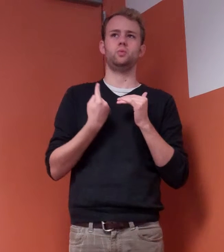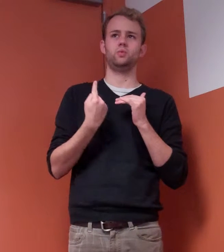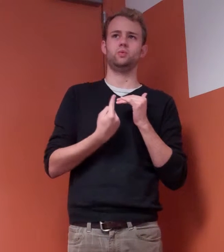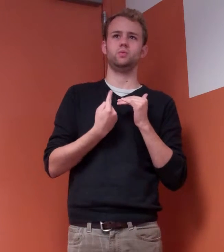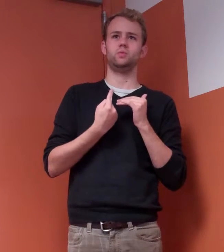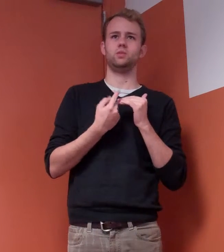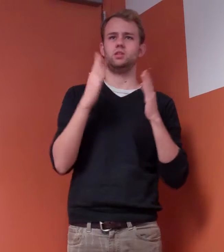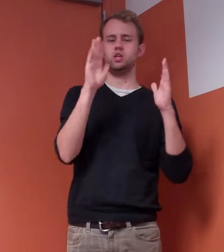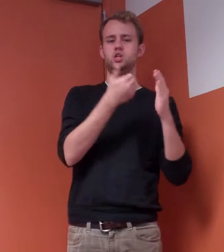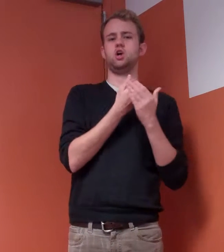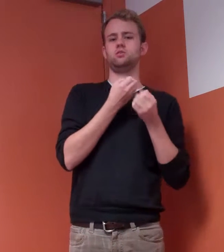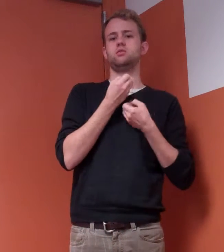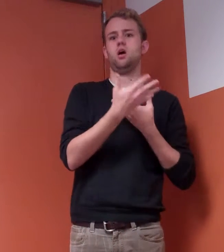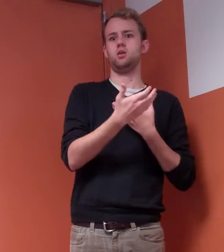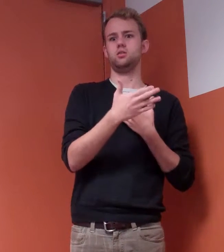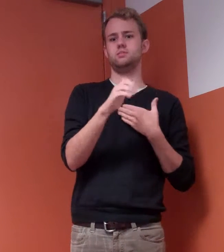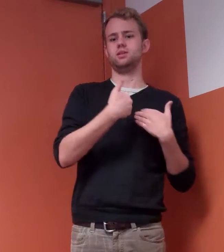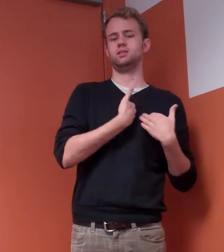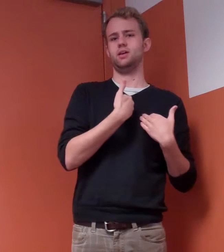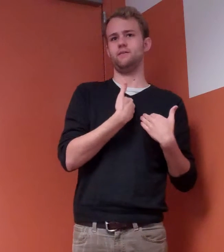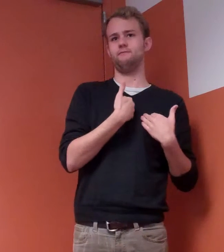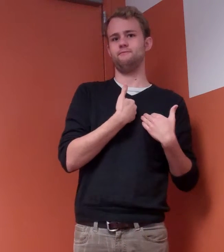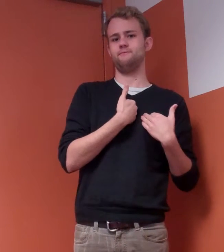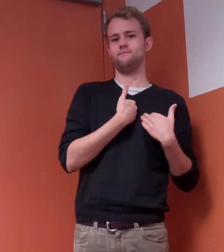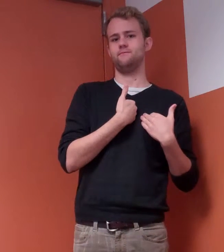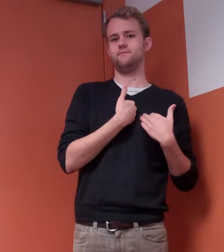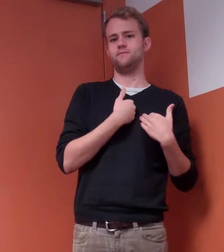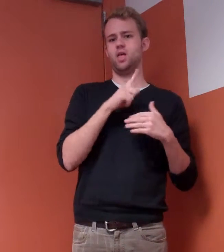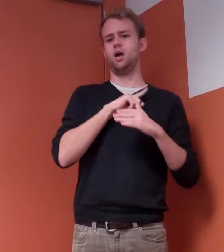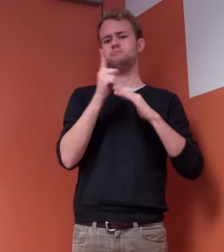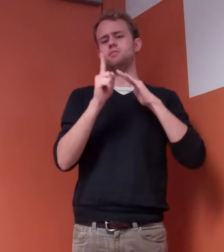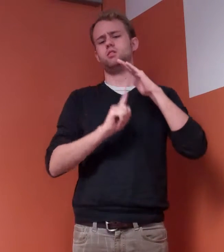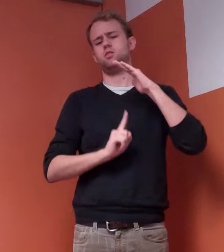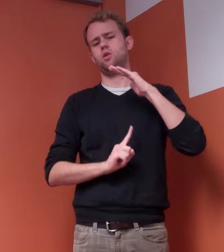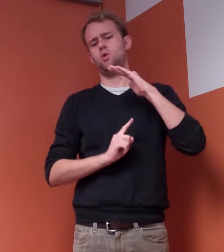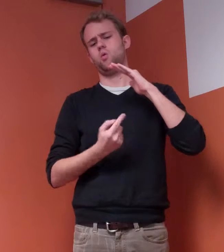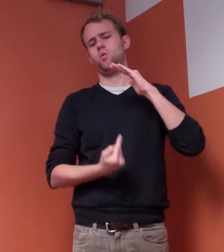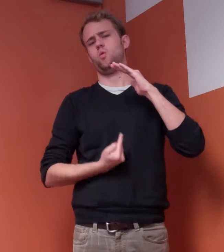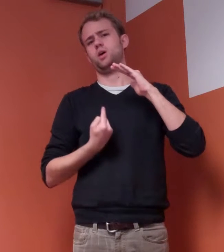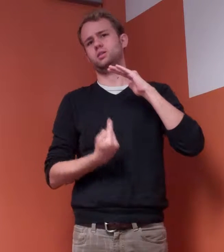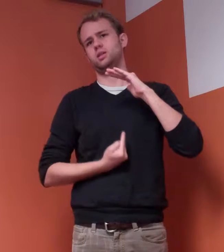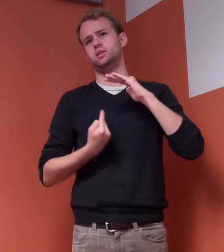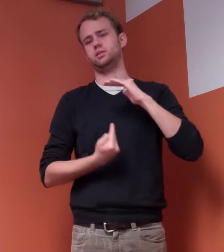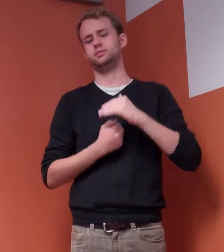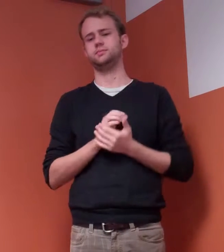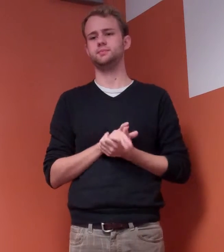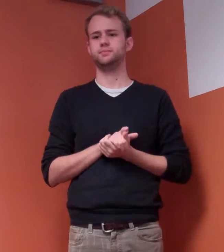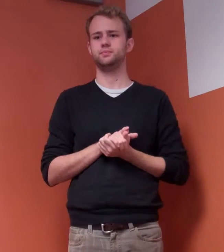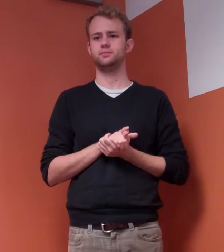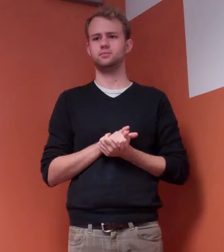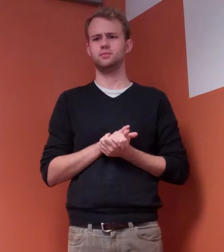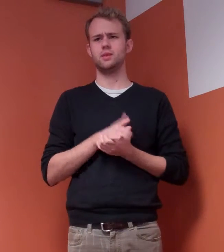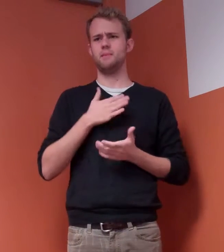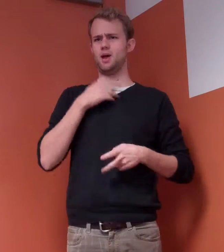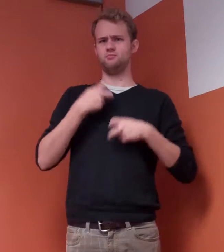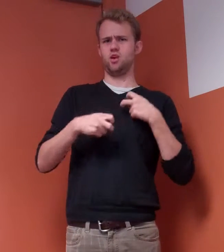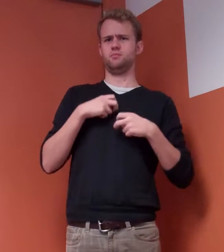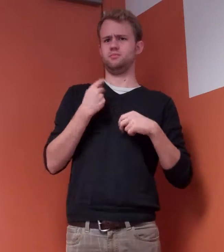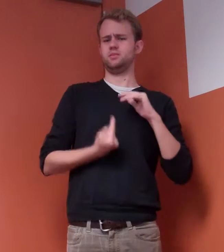lowest common denominator in all the equations that make up my life, after all. It must be me, right? It has to be me. I can control